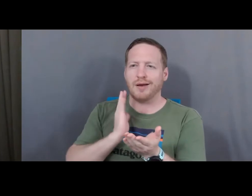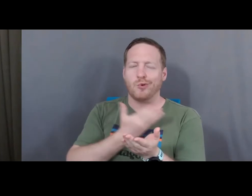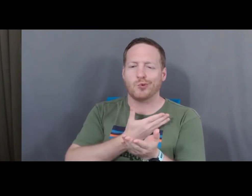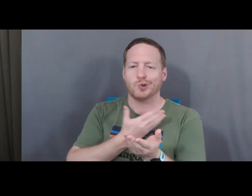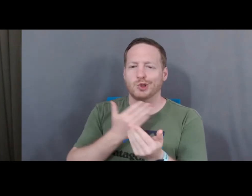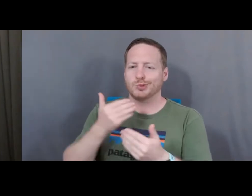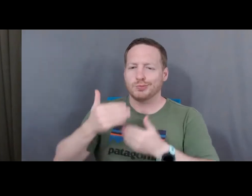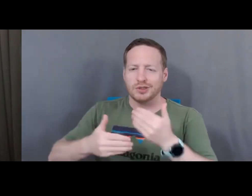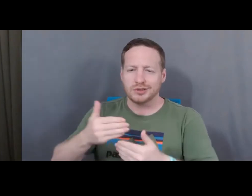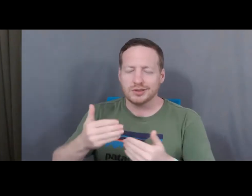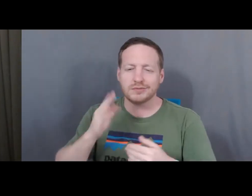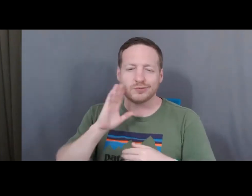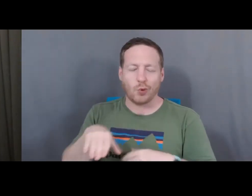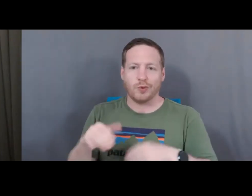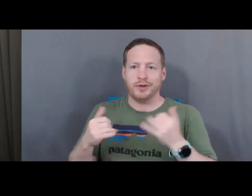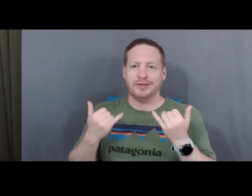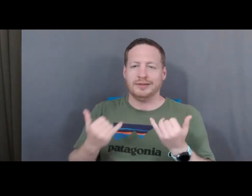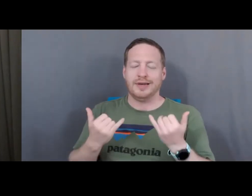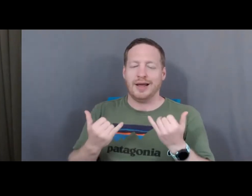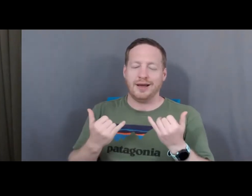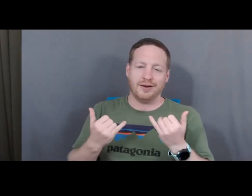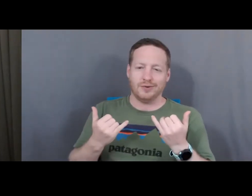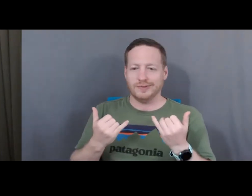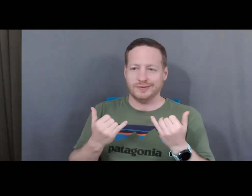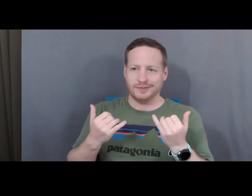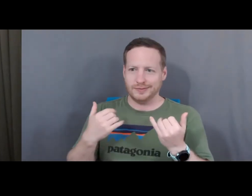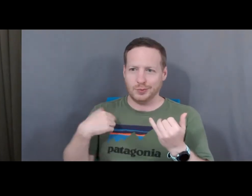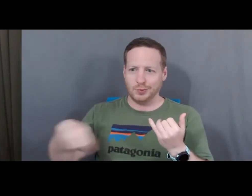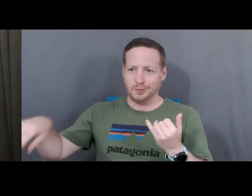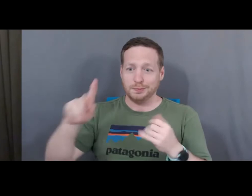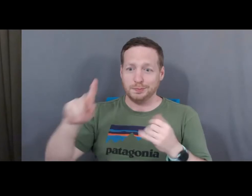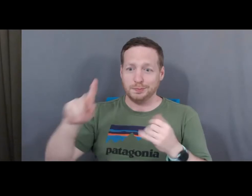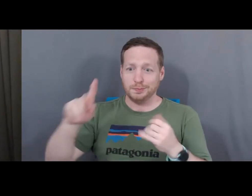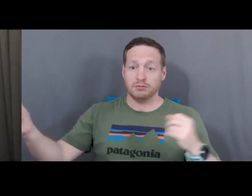says discuss the roles of the commissioners. And,